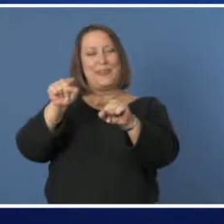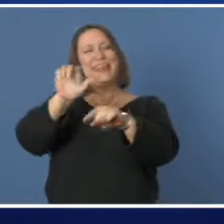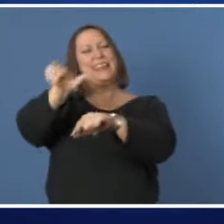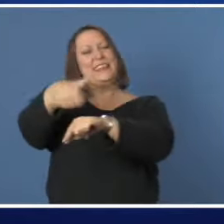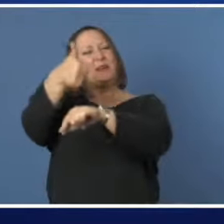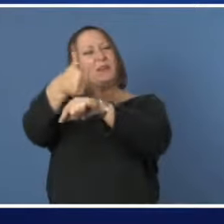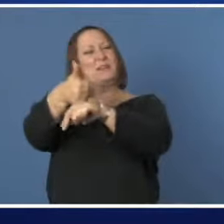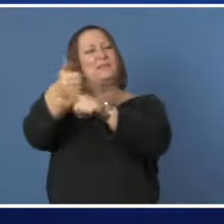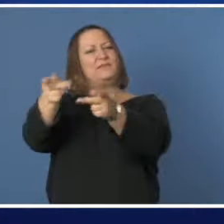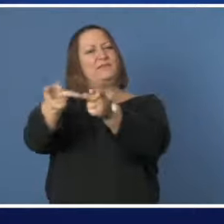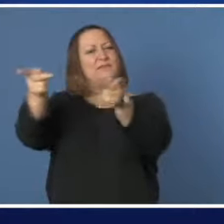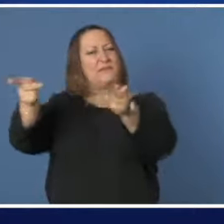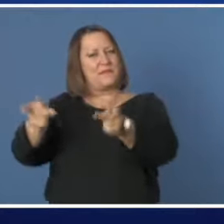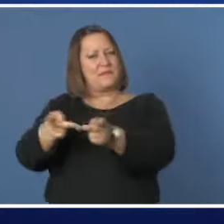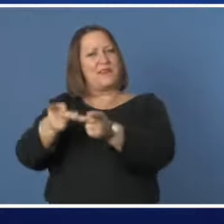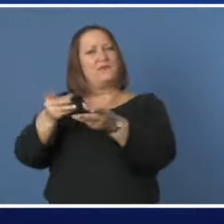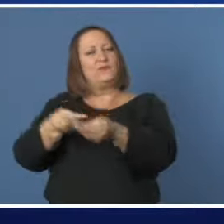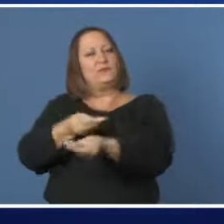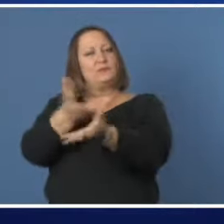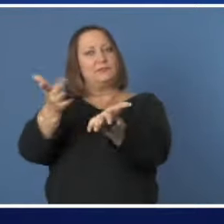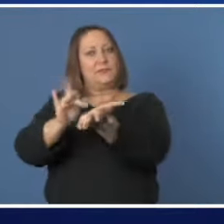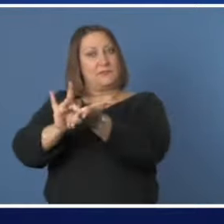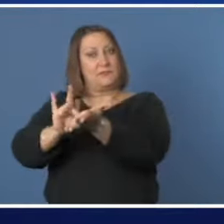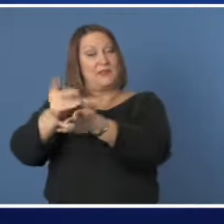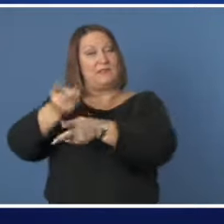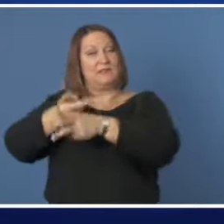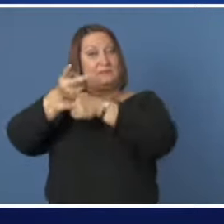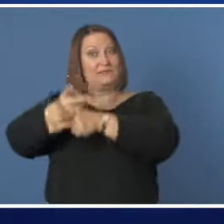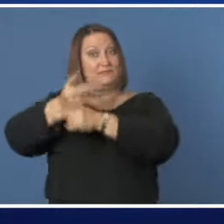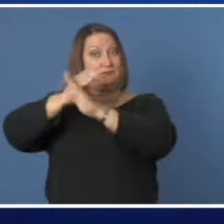dispensing website. For preventive care